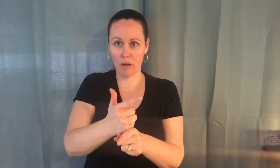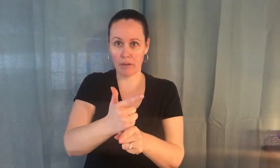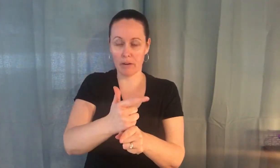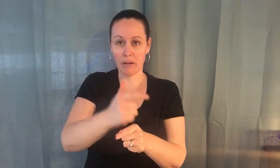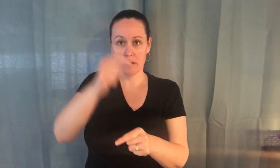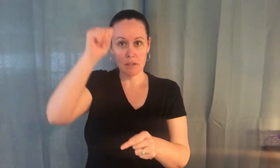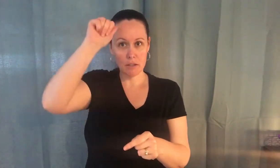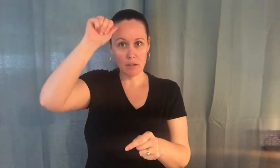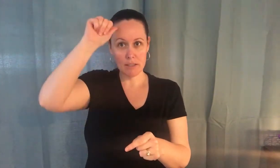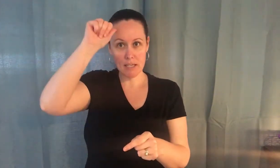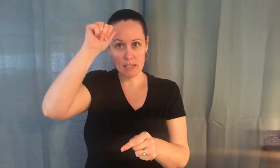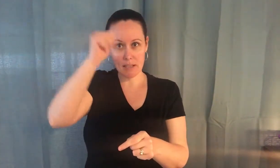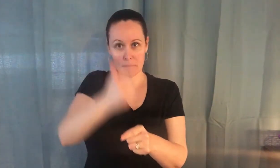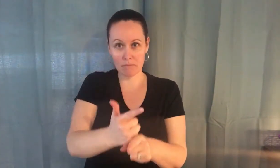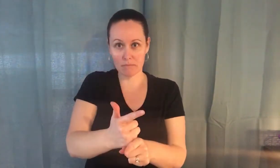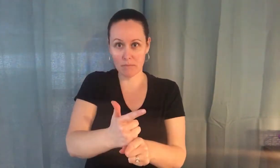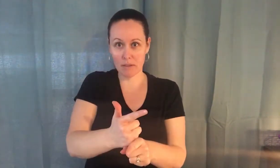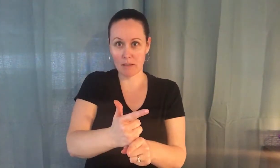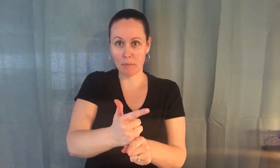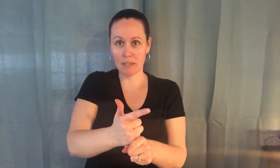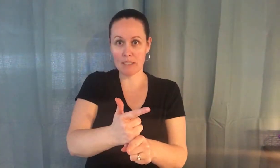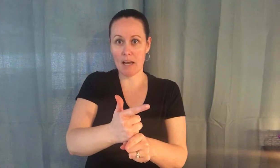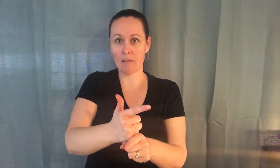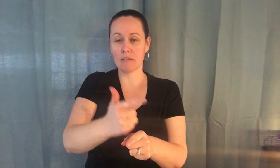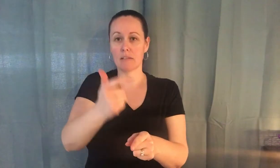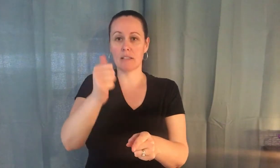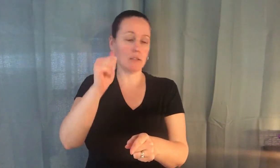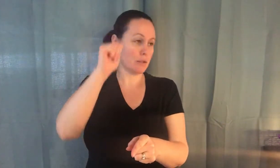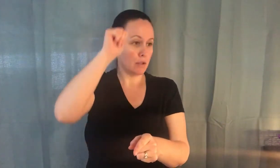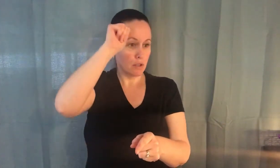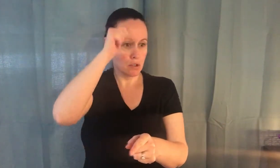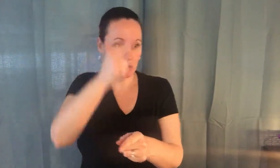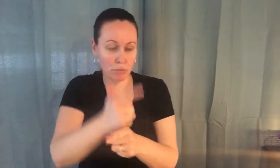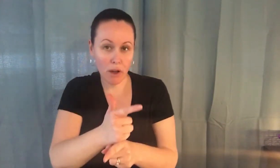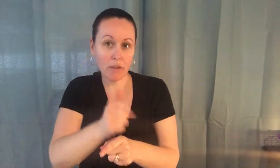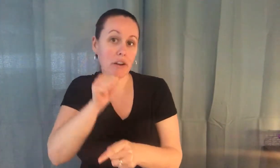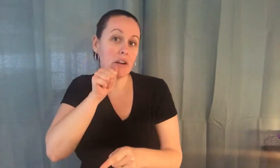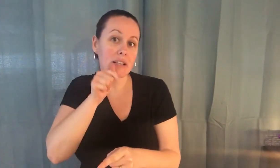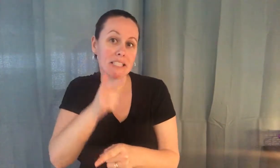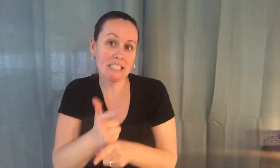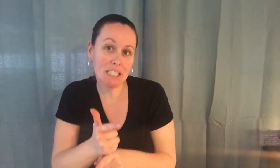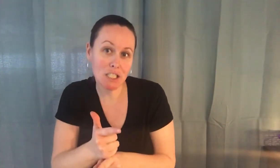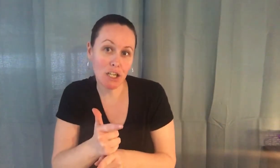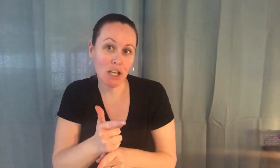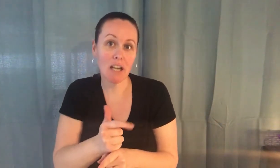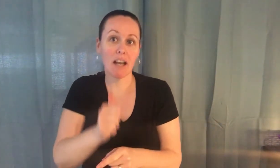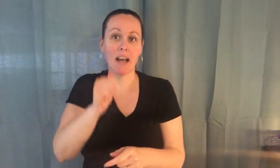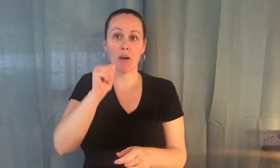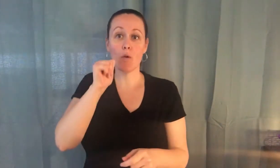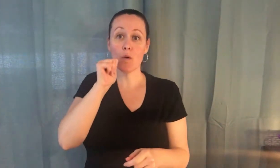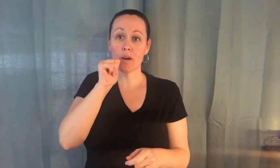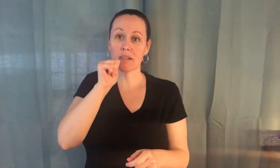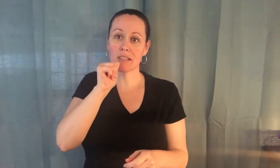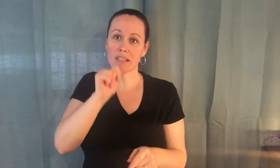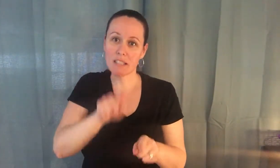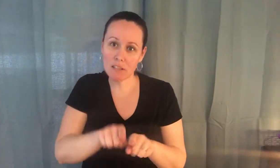Brother. So they take it and they bring it down into, so brother, sister, or